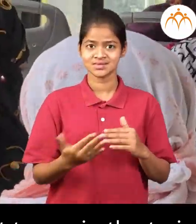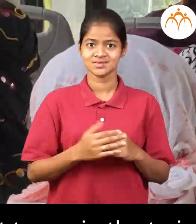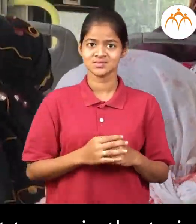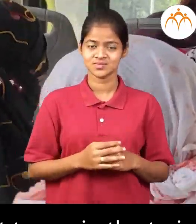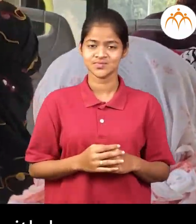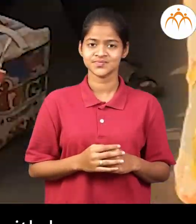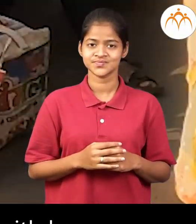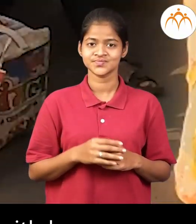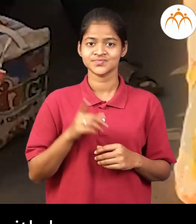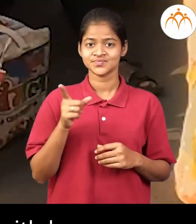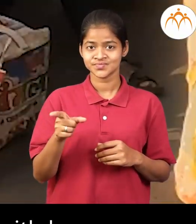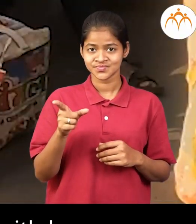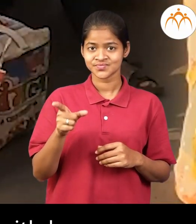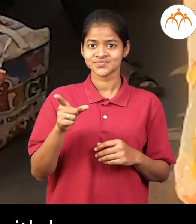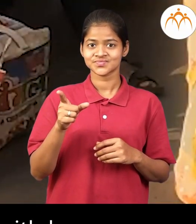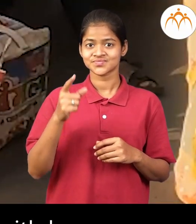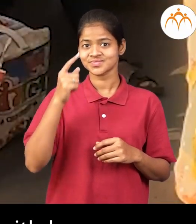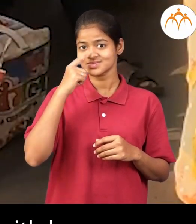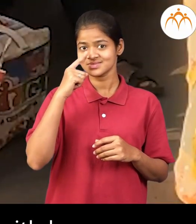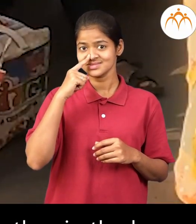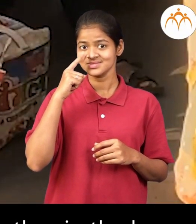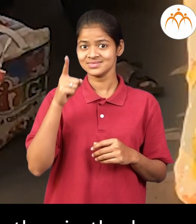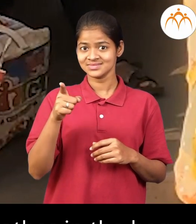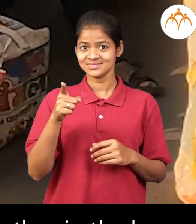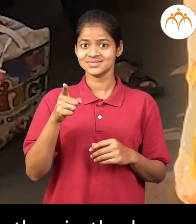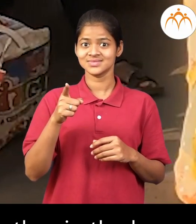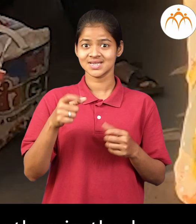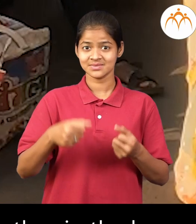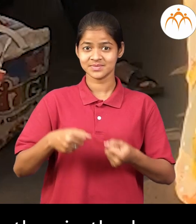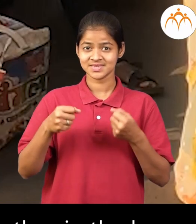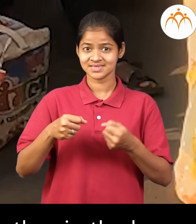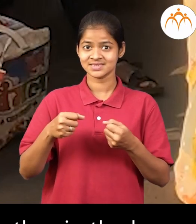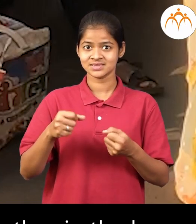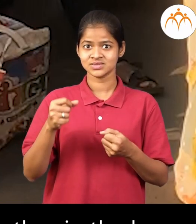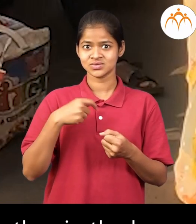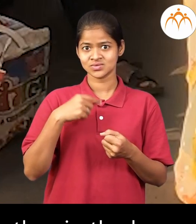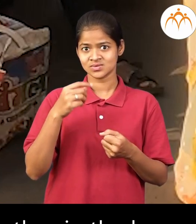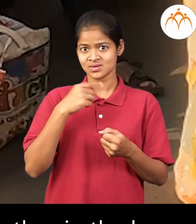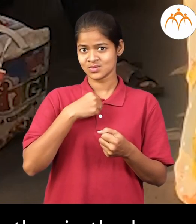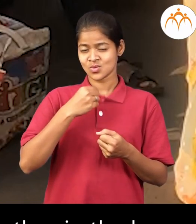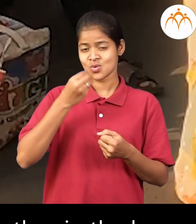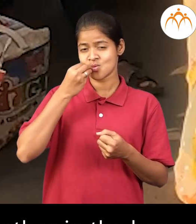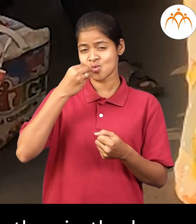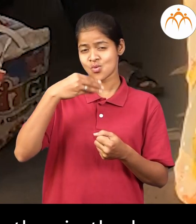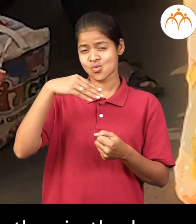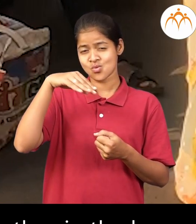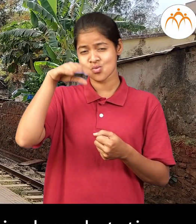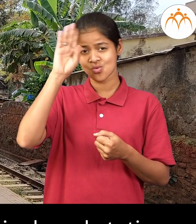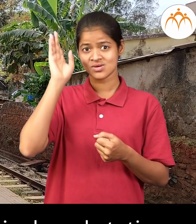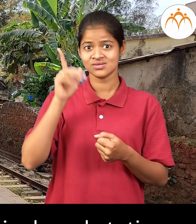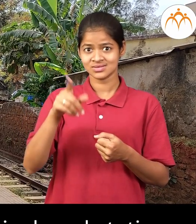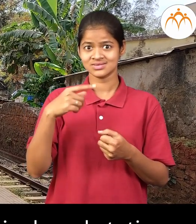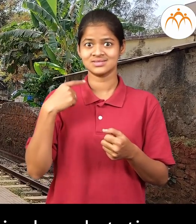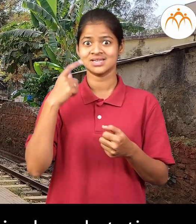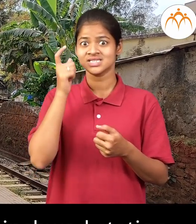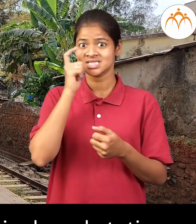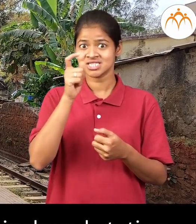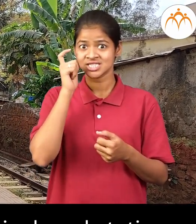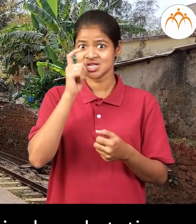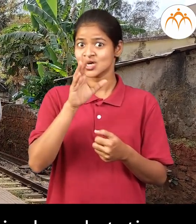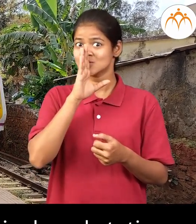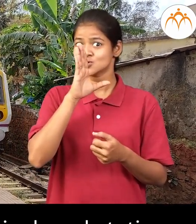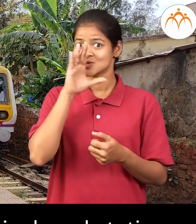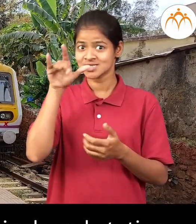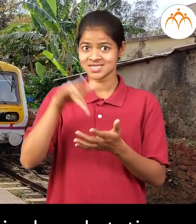me in the train. She had a bag with her. I could see many old clothes in the bag. The train stopped